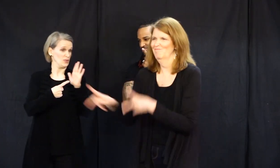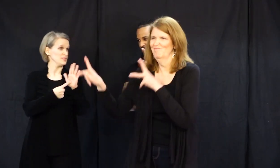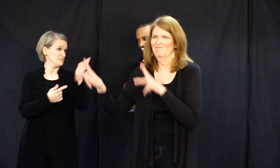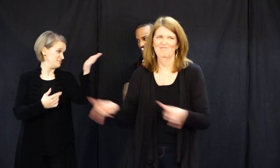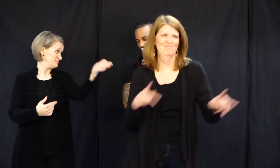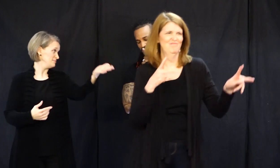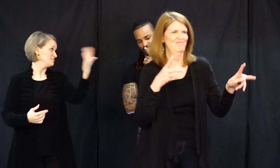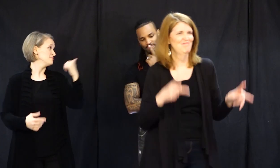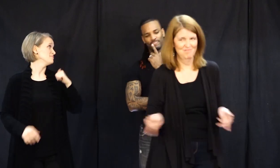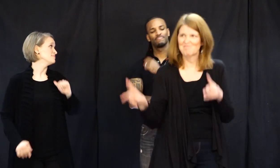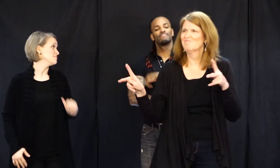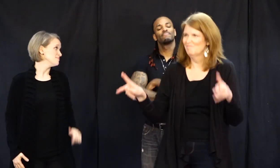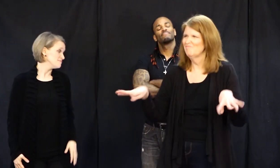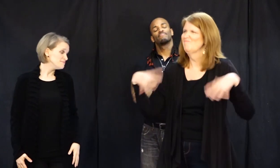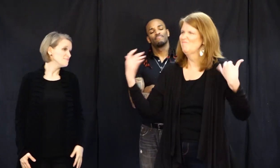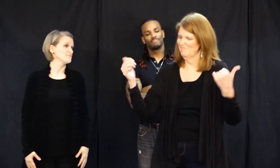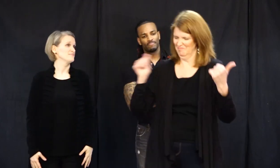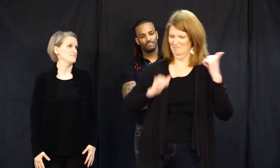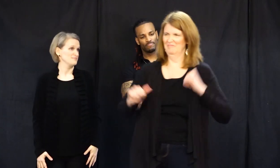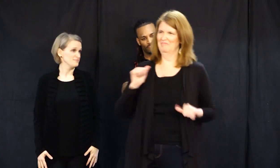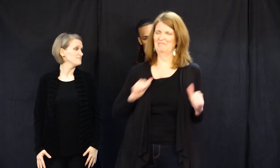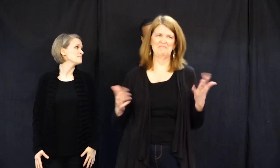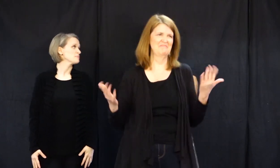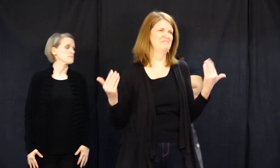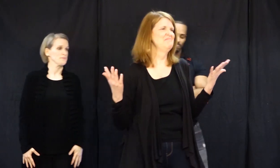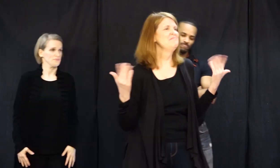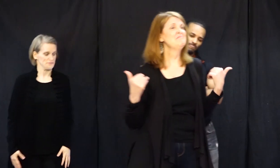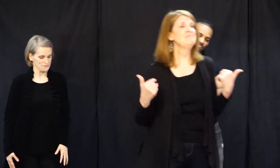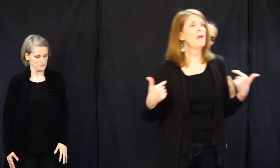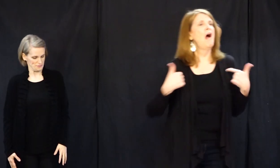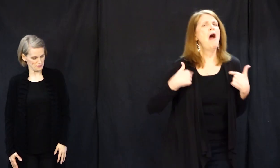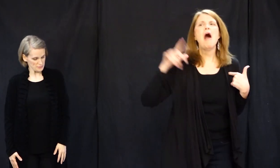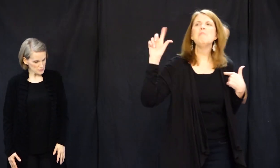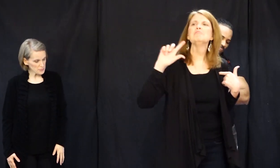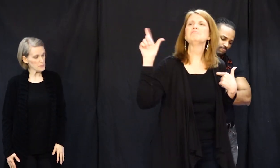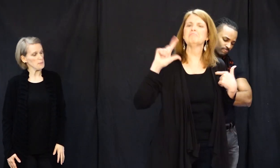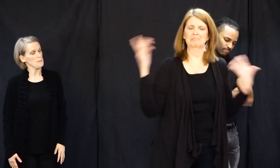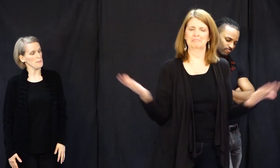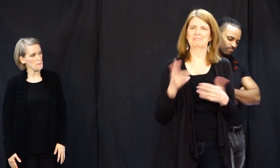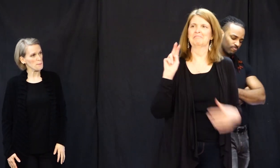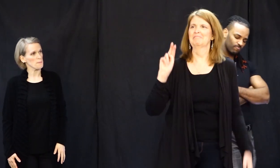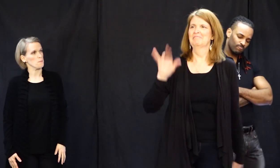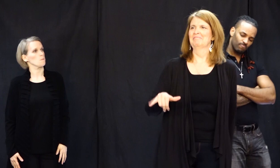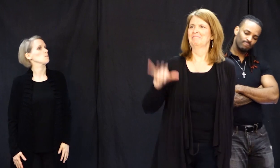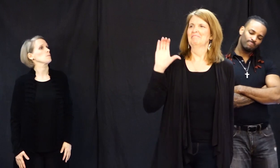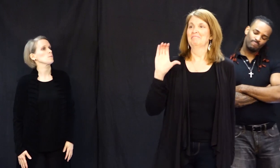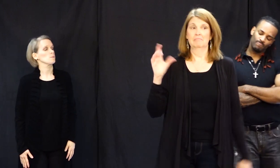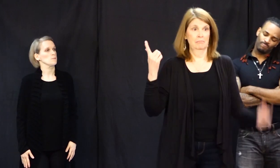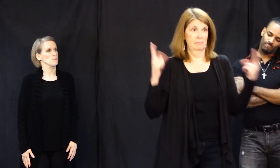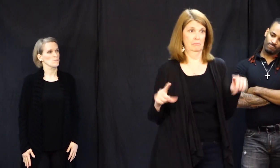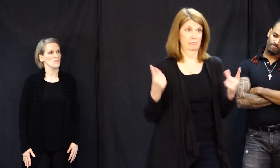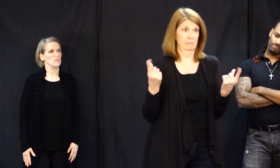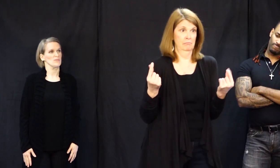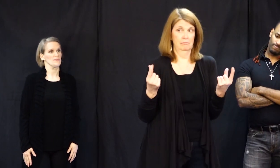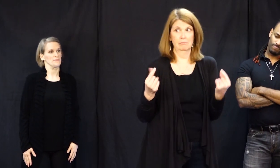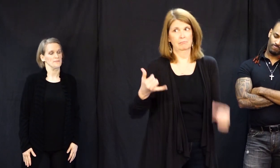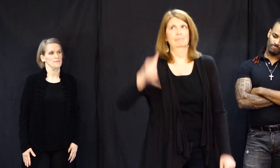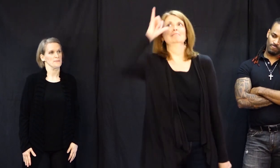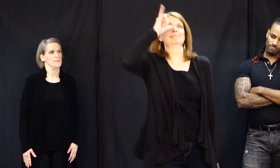I said. Showtime, yo! I'm John Lawrence in the place to be. 2 pints of Sam Adams, but I'm working